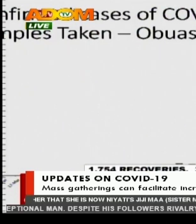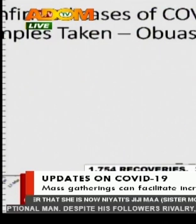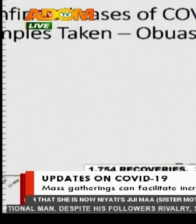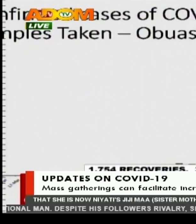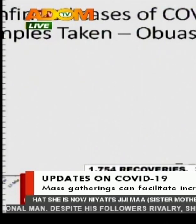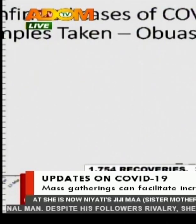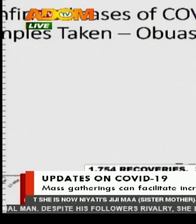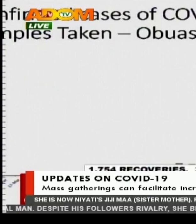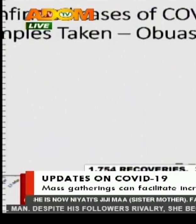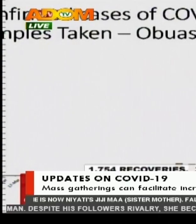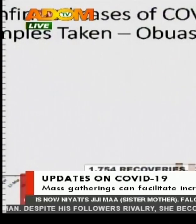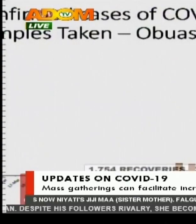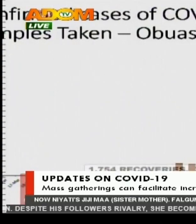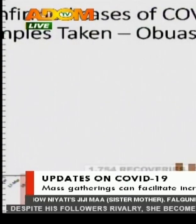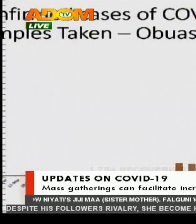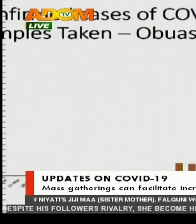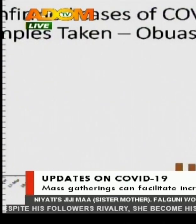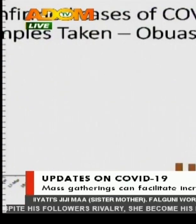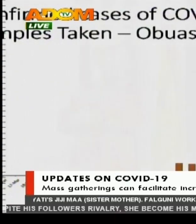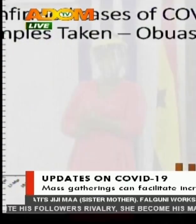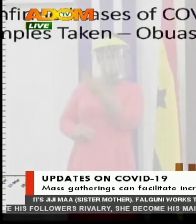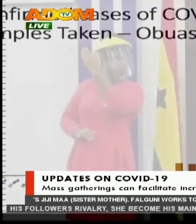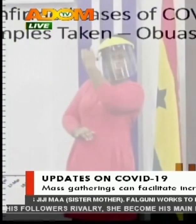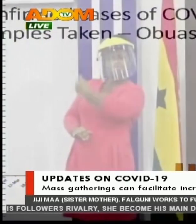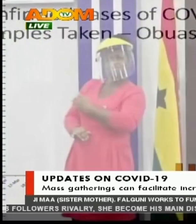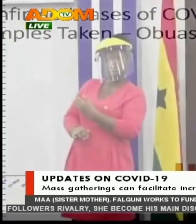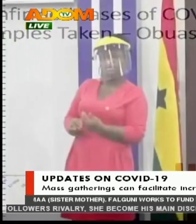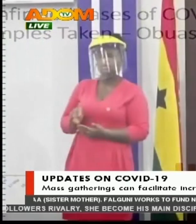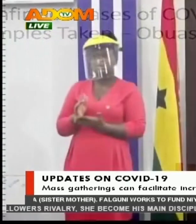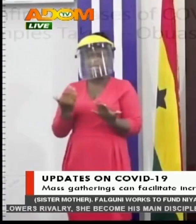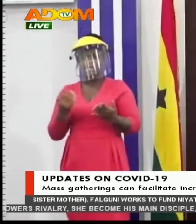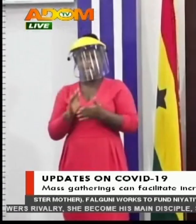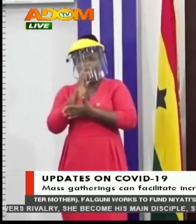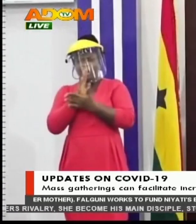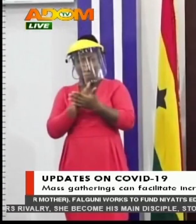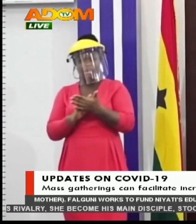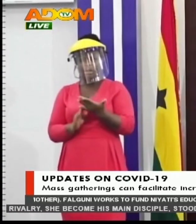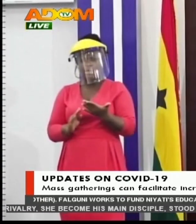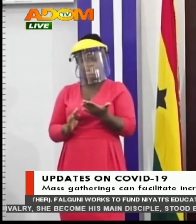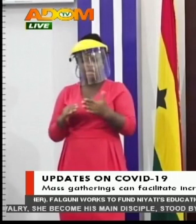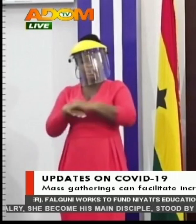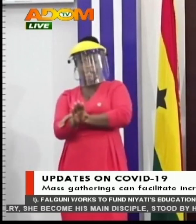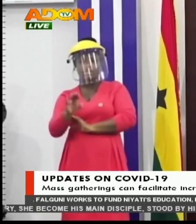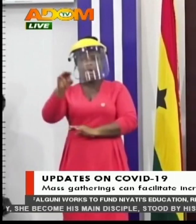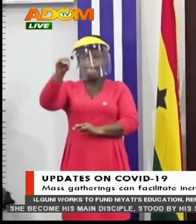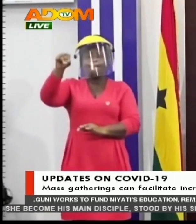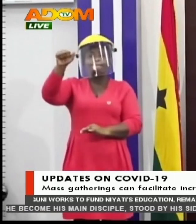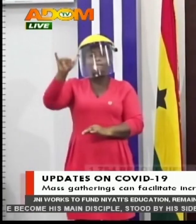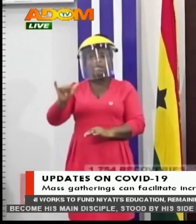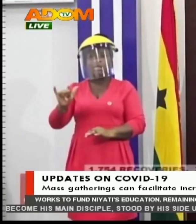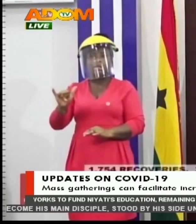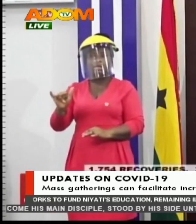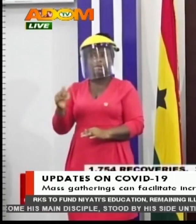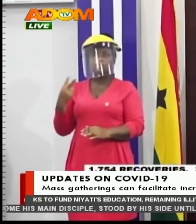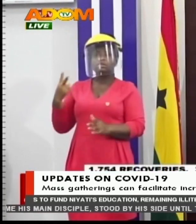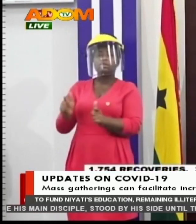the influx of the lab results. So these are events that had occurred, but there were no evidence of it by lab results. So